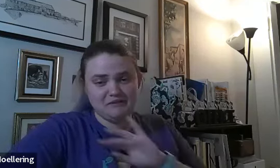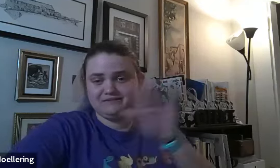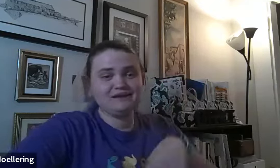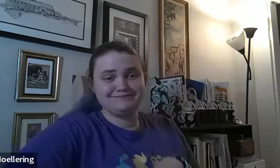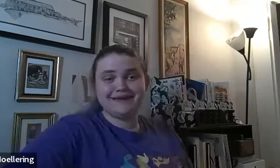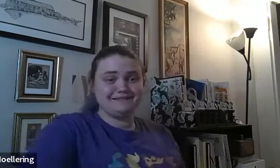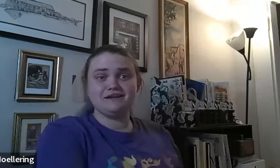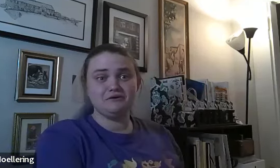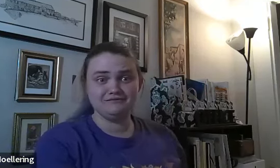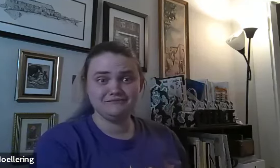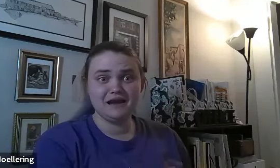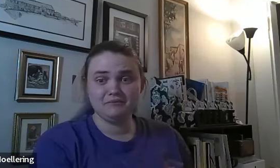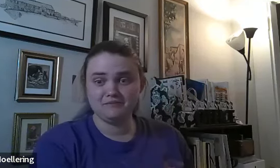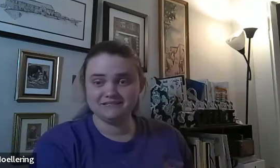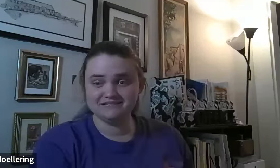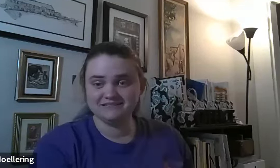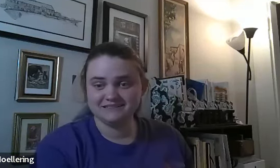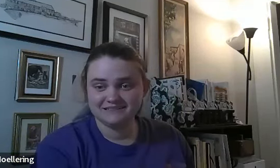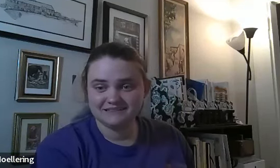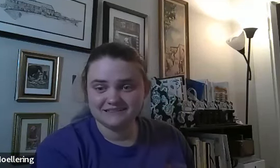like, that is a-okay. I promise.